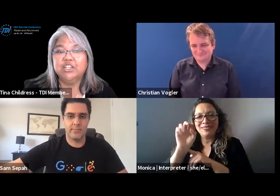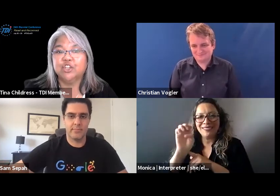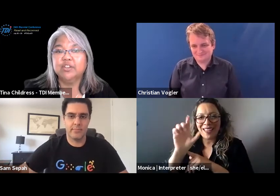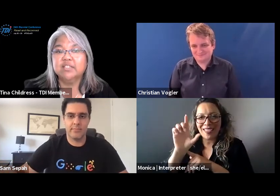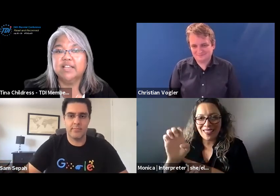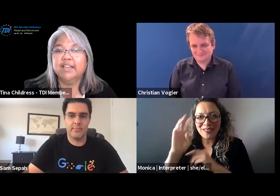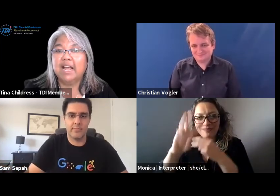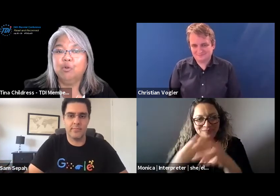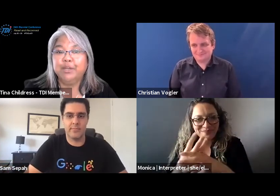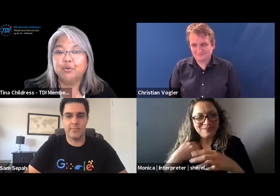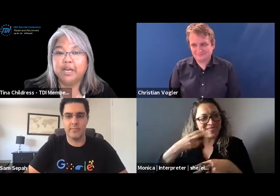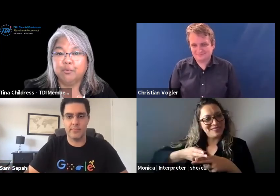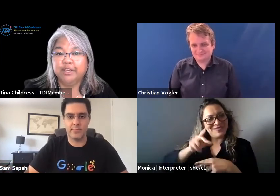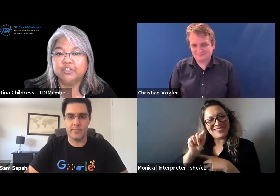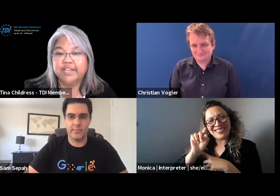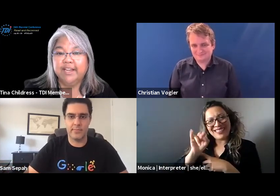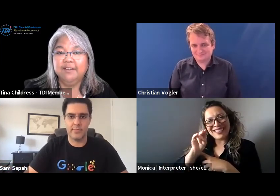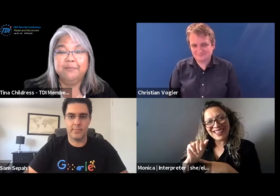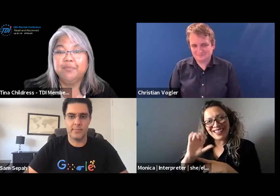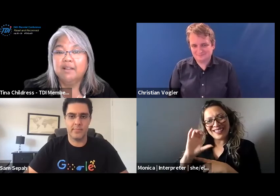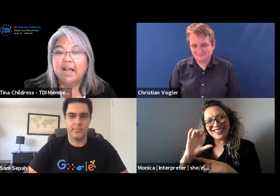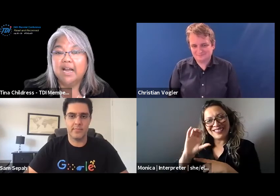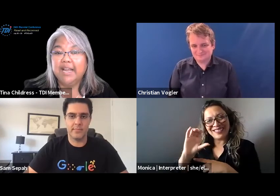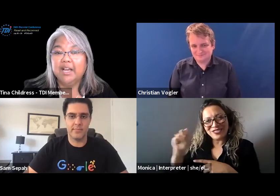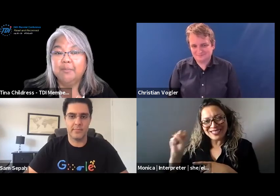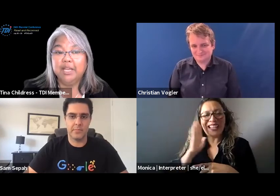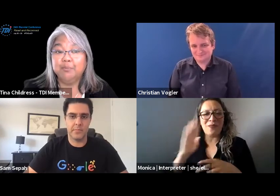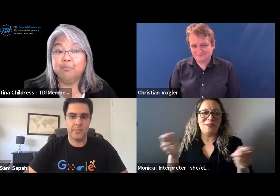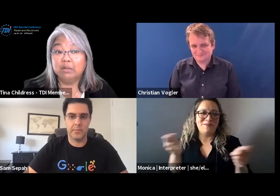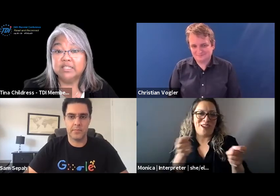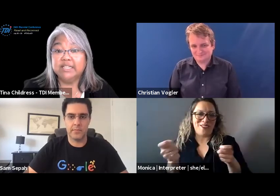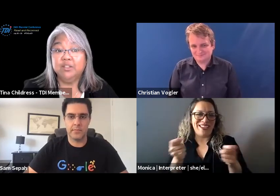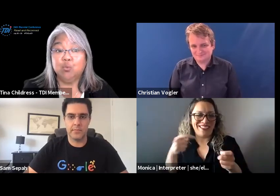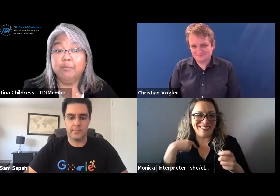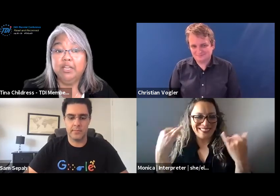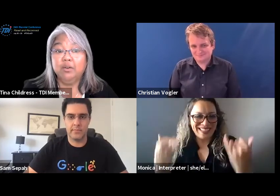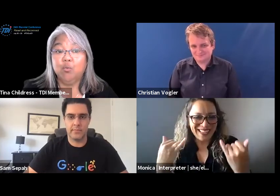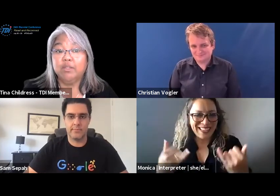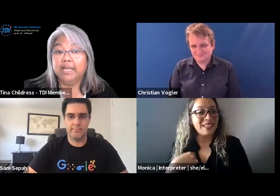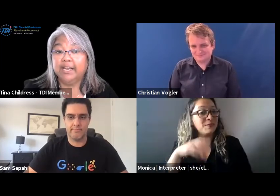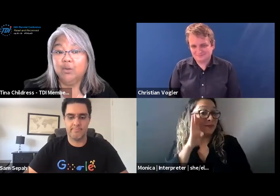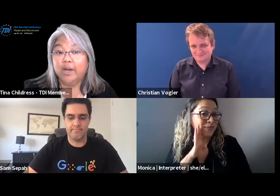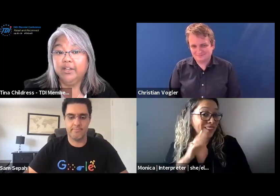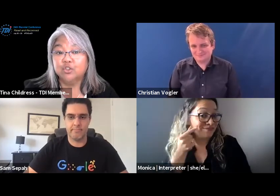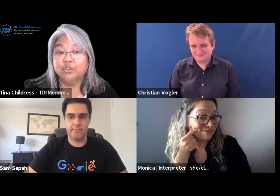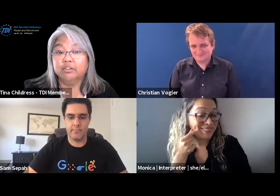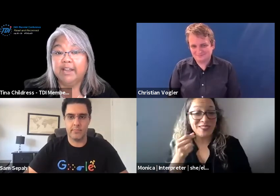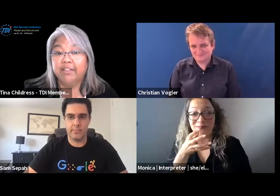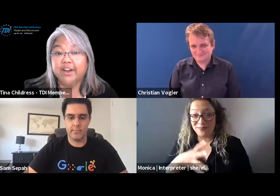Tina Childress and I will be your moderator today. I am a brown-skinned woman with black and white shoulder-length